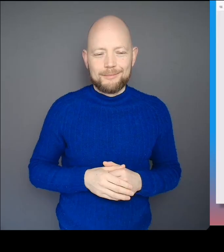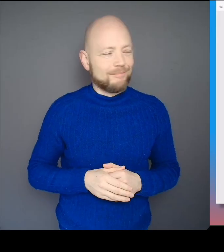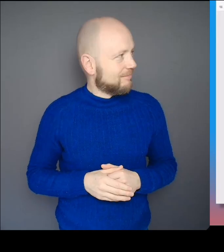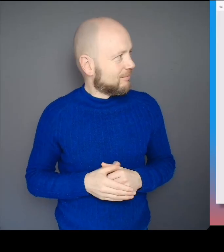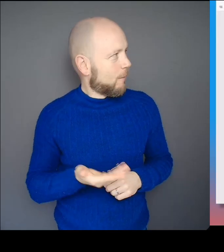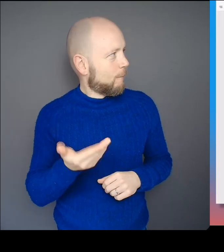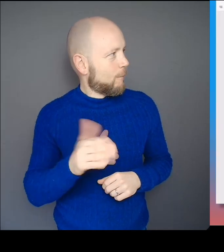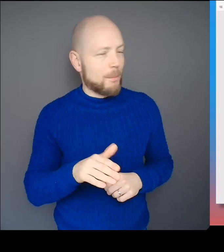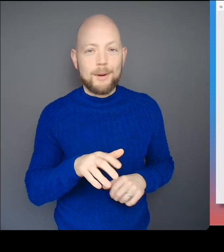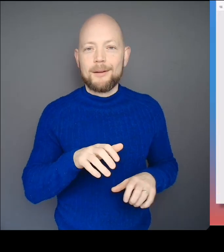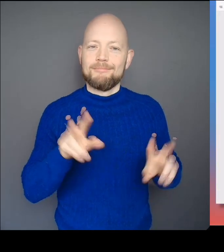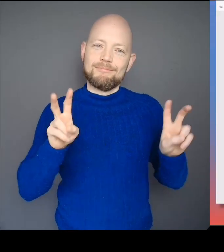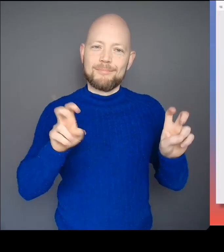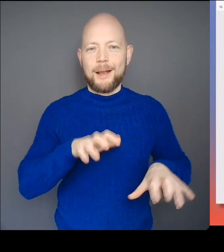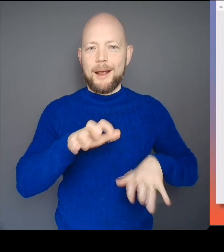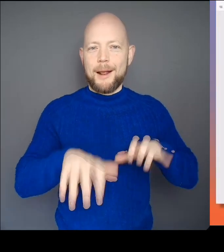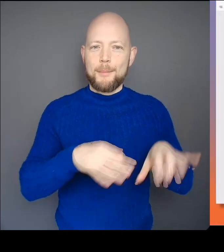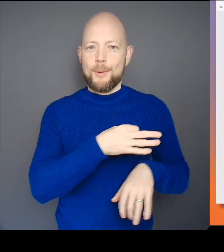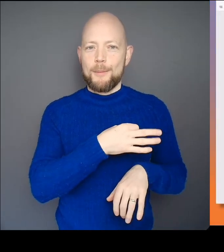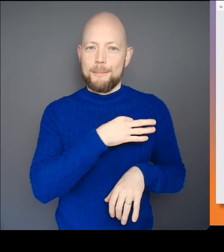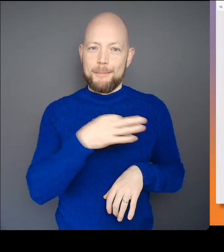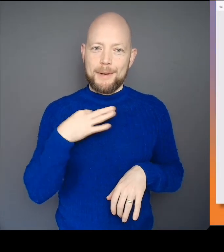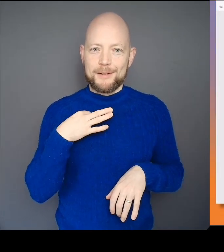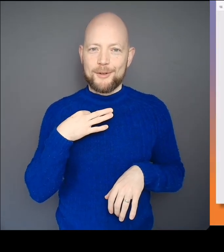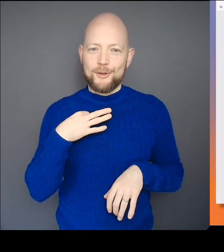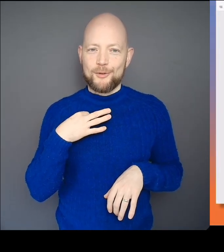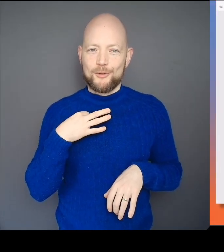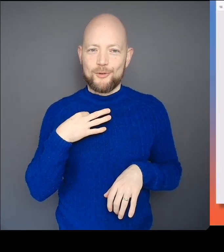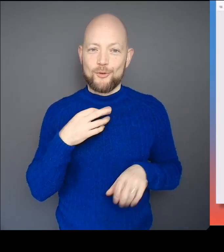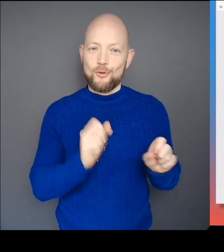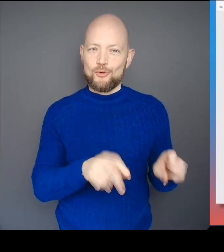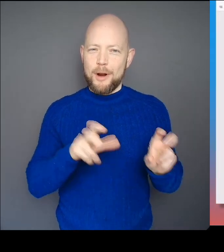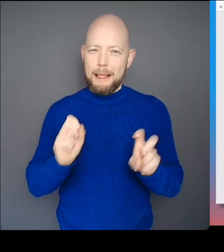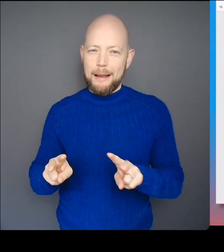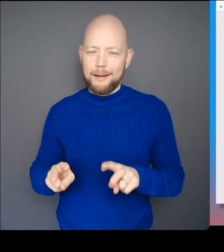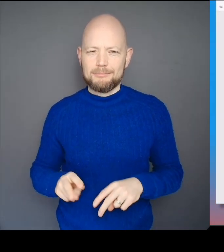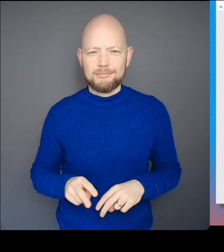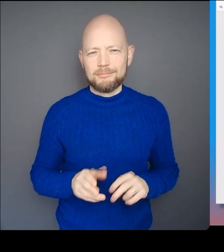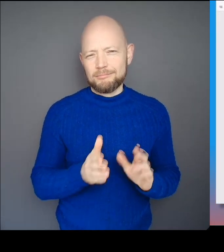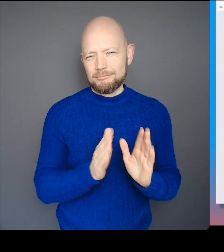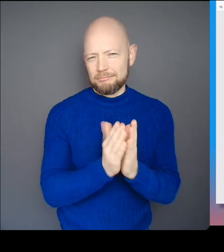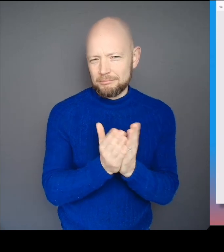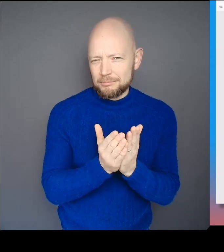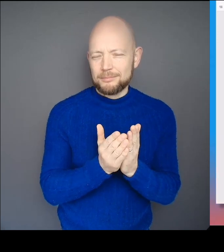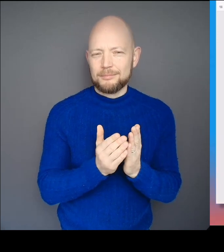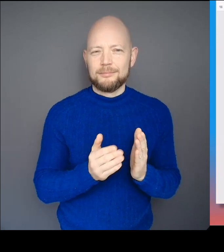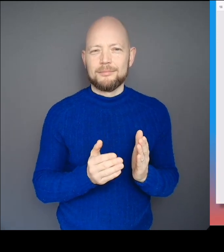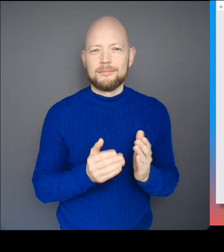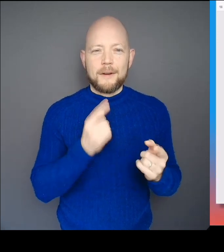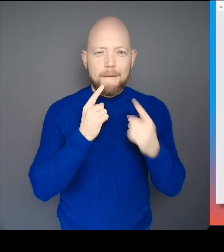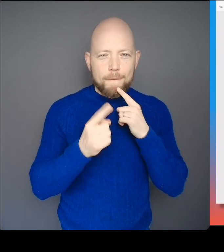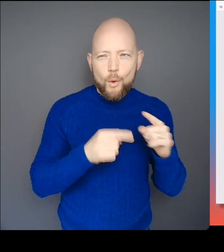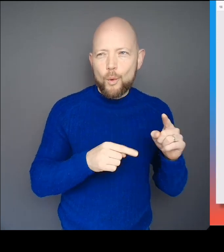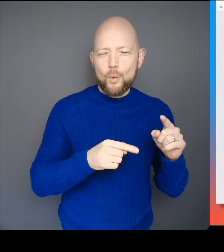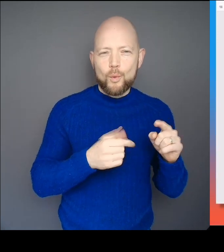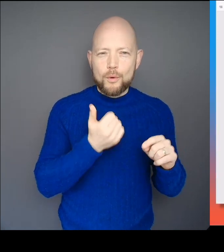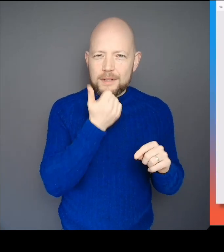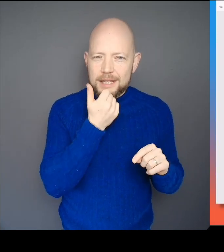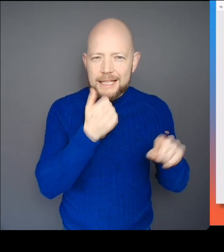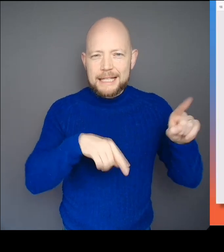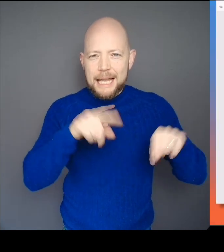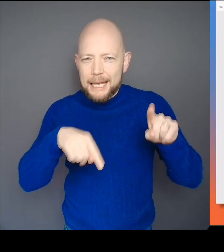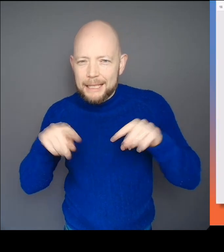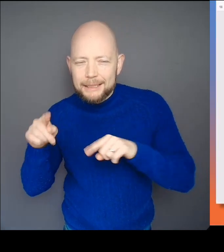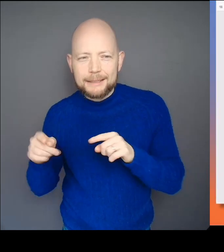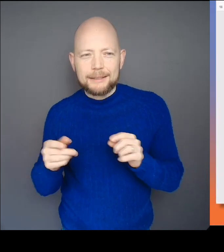downloaded from a place called Animal Medicines here in Australia. This, in addition to having a bunch of cute images, has a lot of kind of